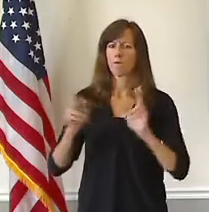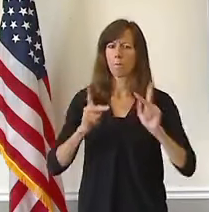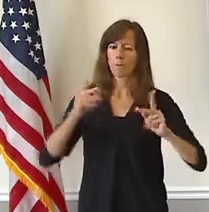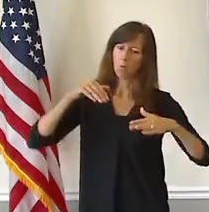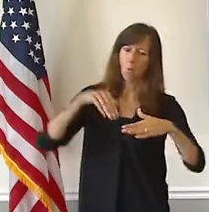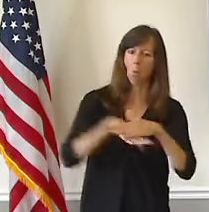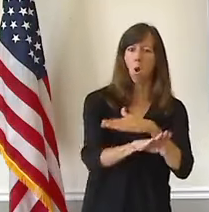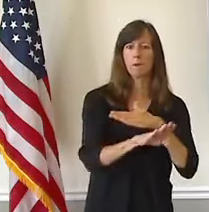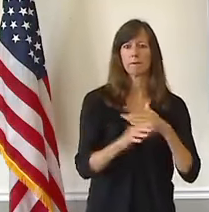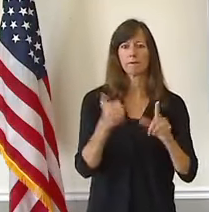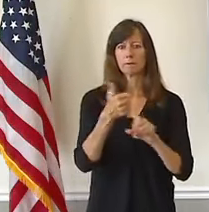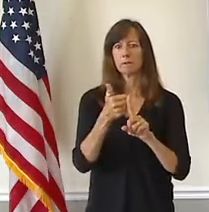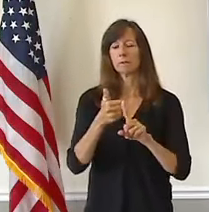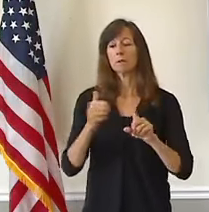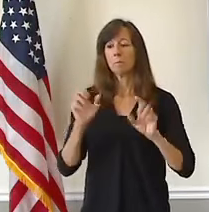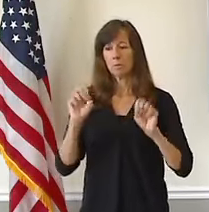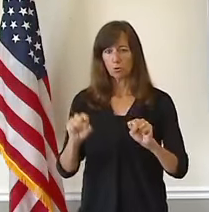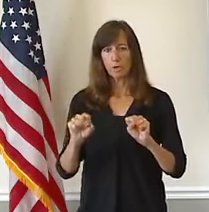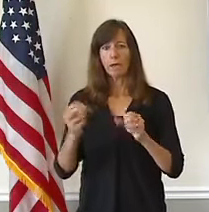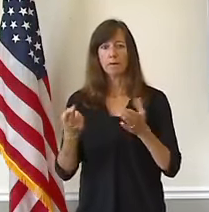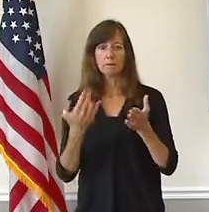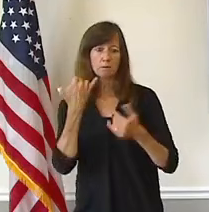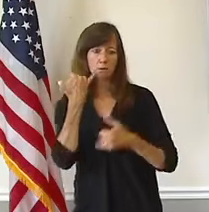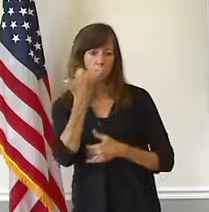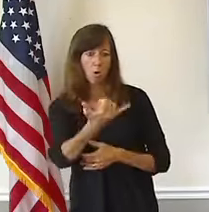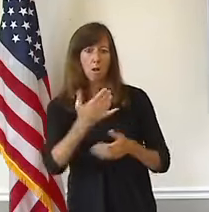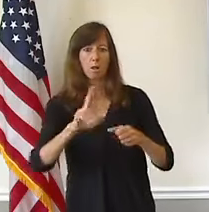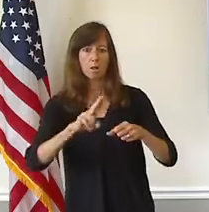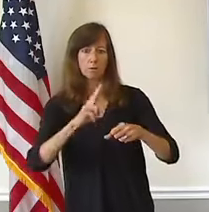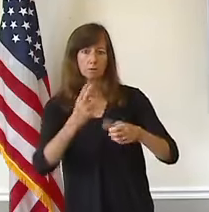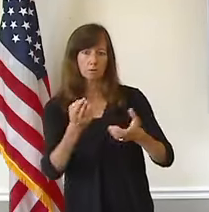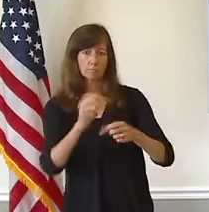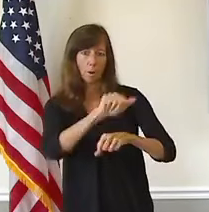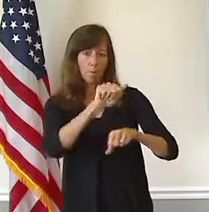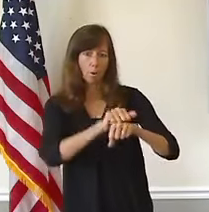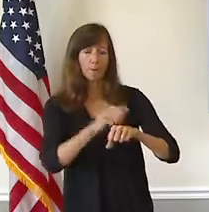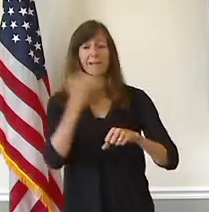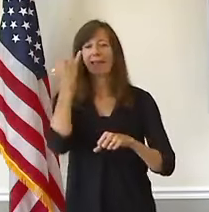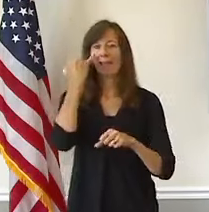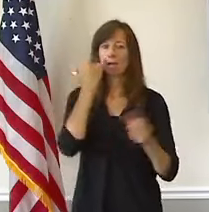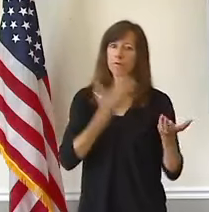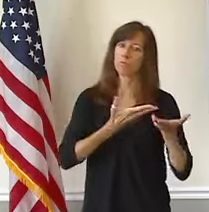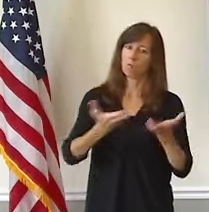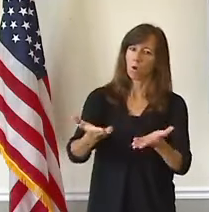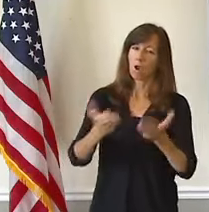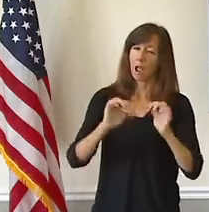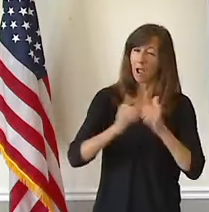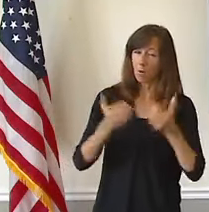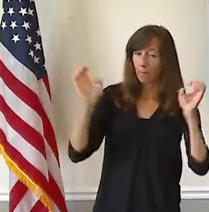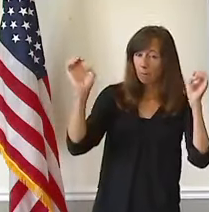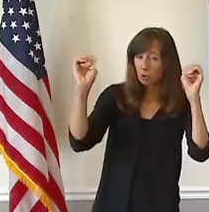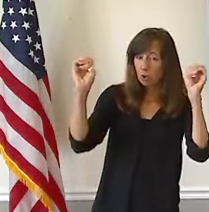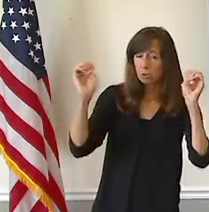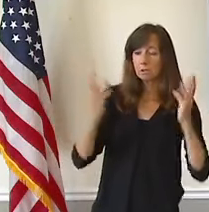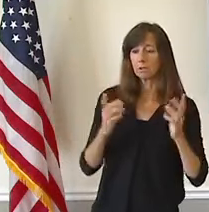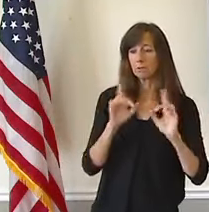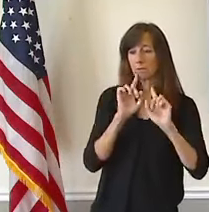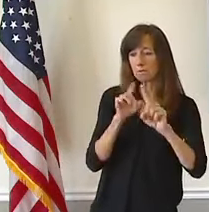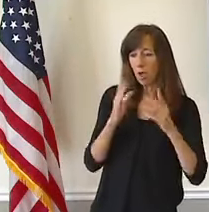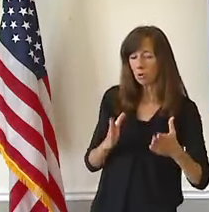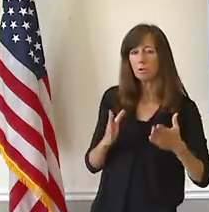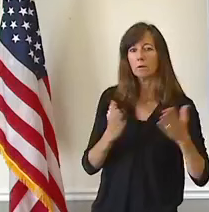We are, however, taking in person if you're brought by an emergency responder, first responder, but call